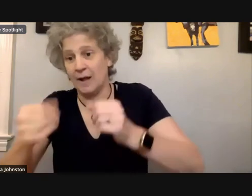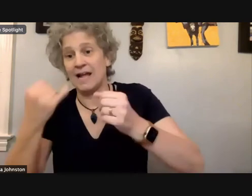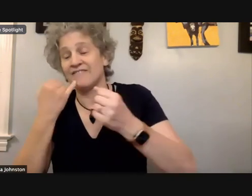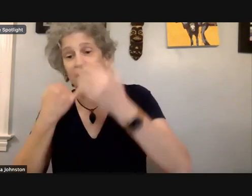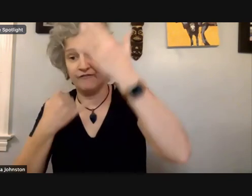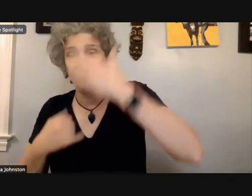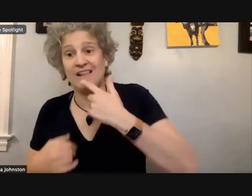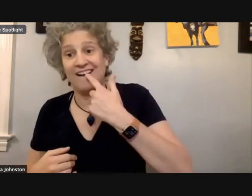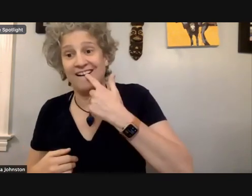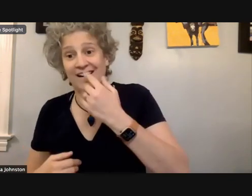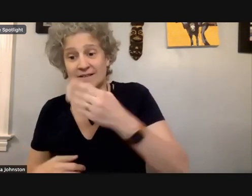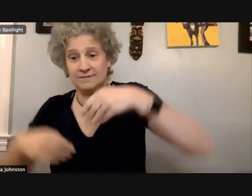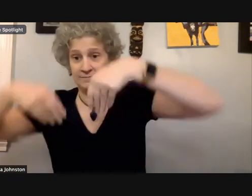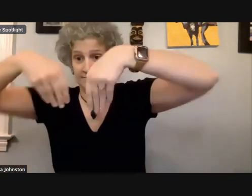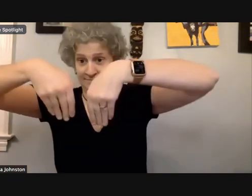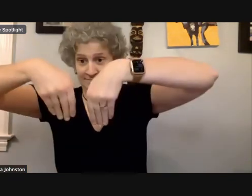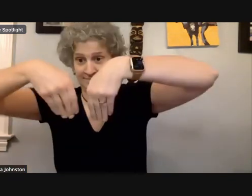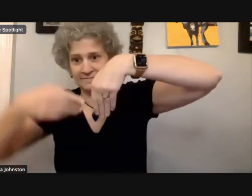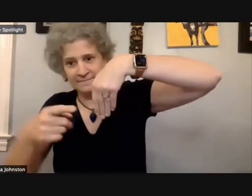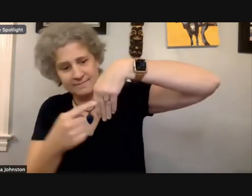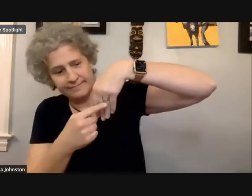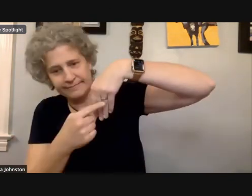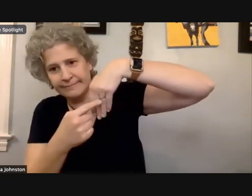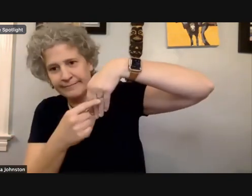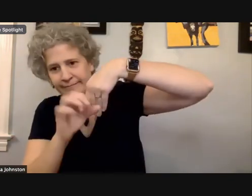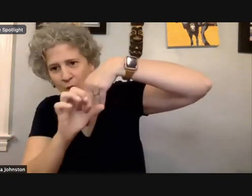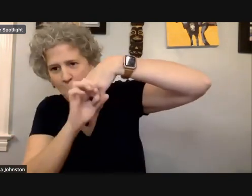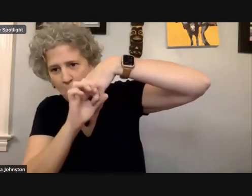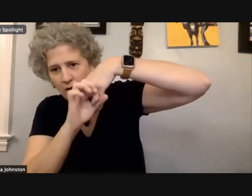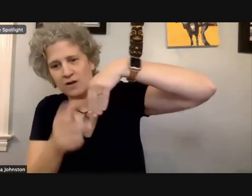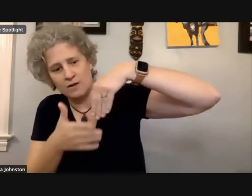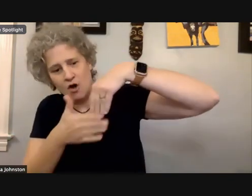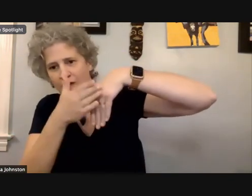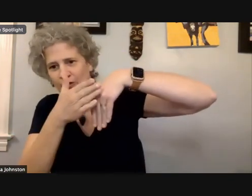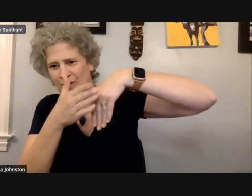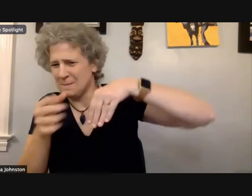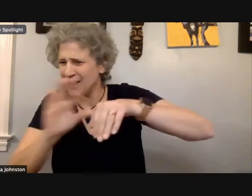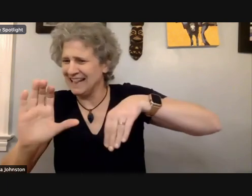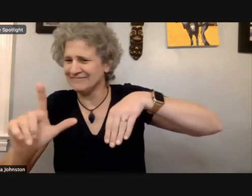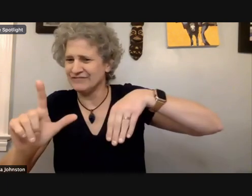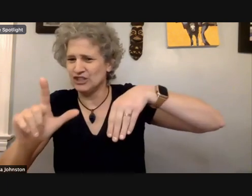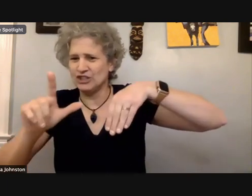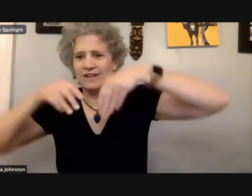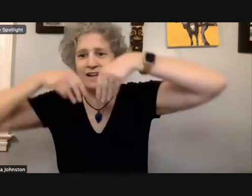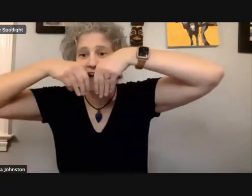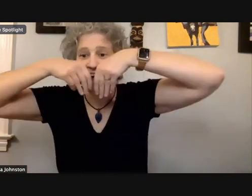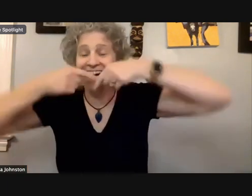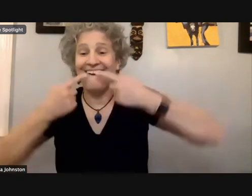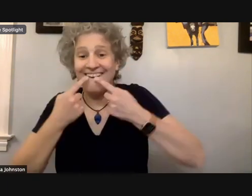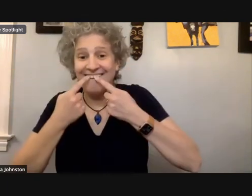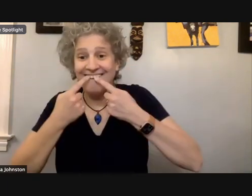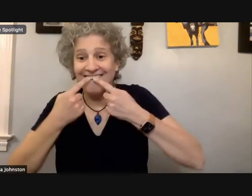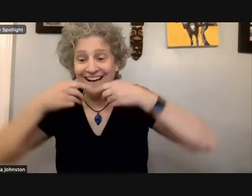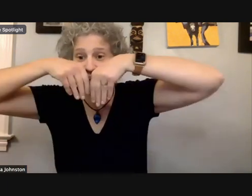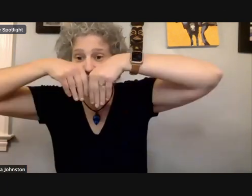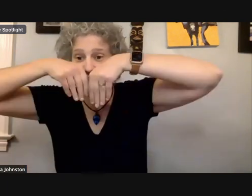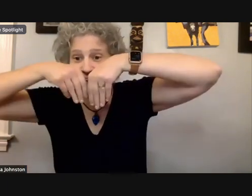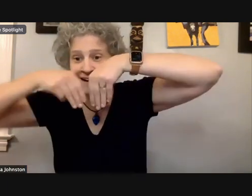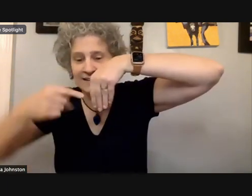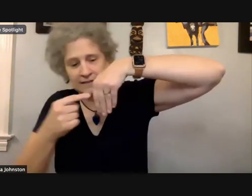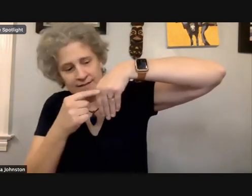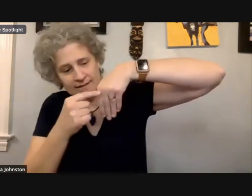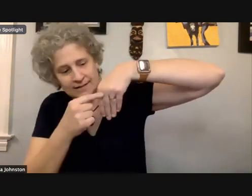a description of the process. If it's a front tooth, for example, there might be a hole and then you would fill it in. So again,